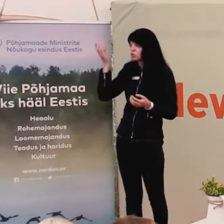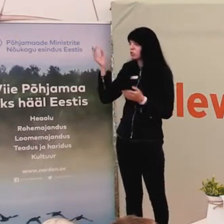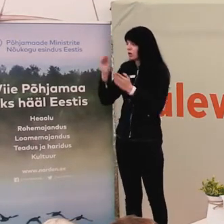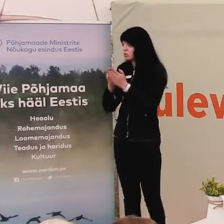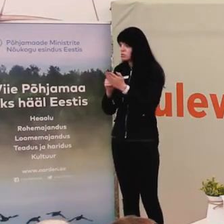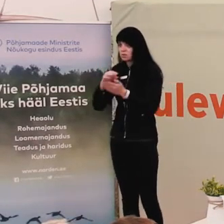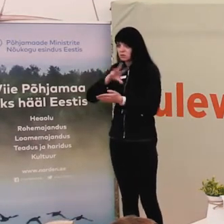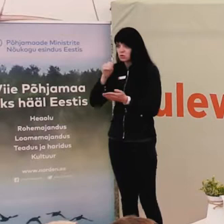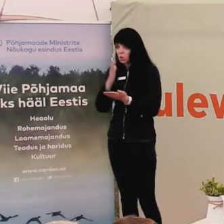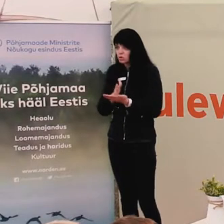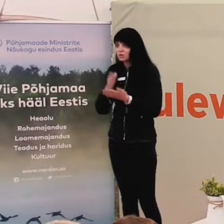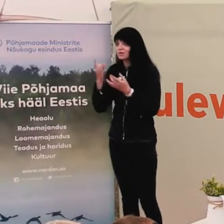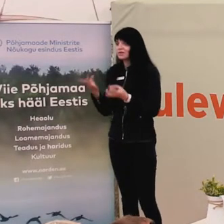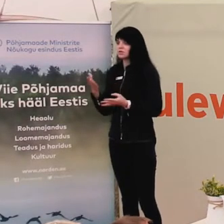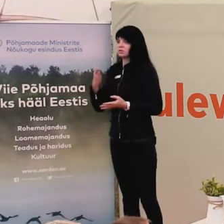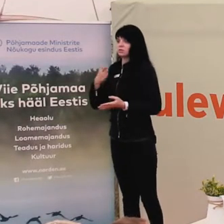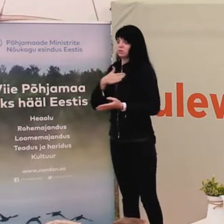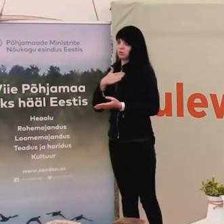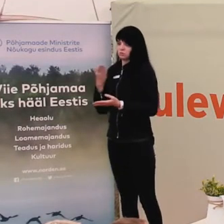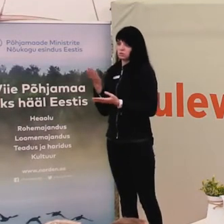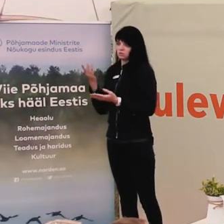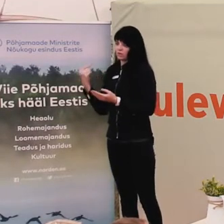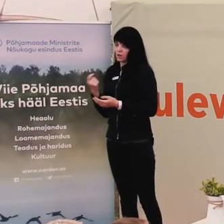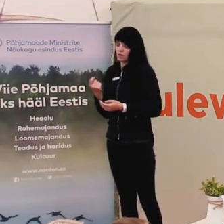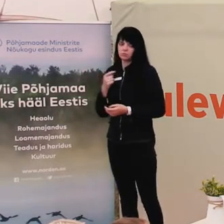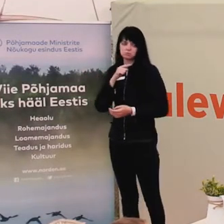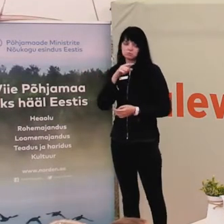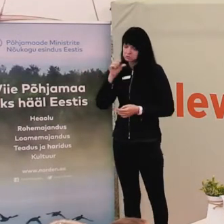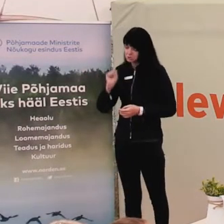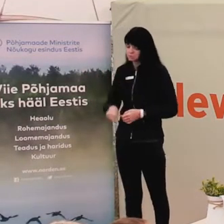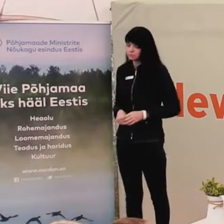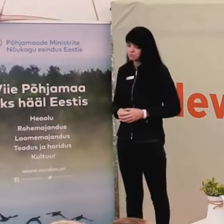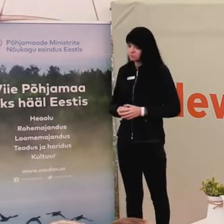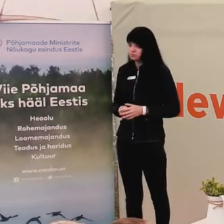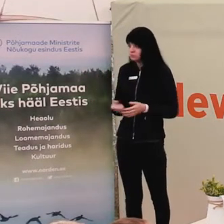lacking conviction? Yeah, more or less I agree with that, yeah. So I think,